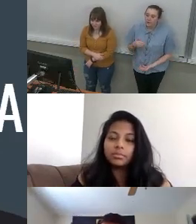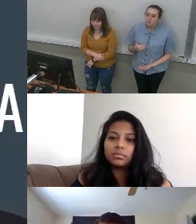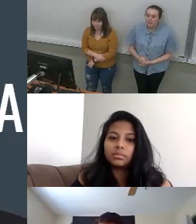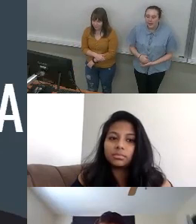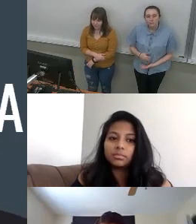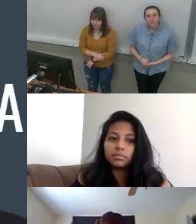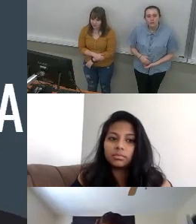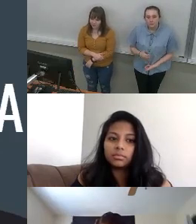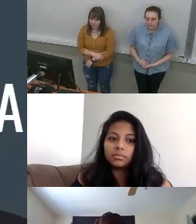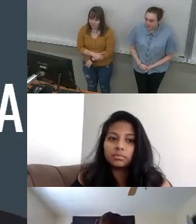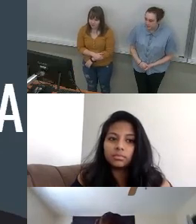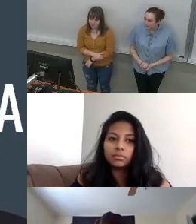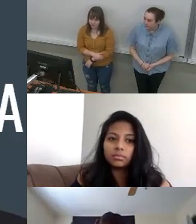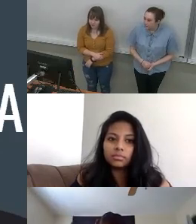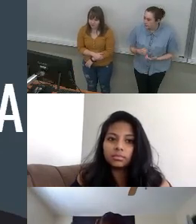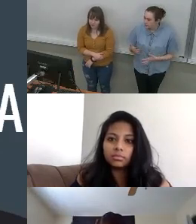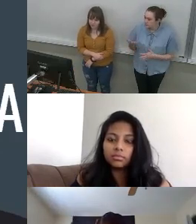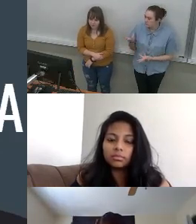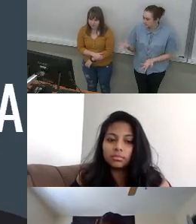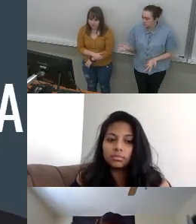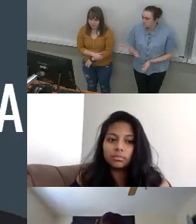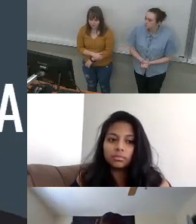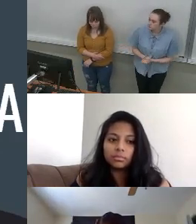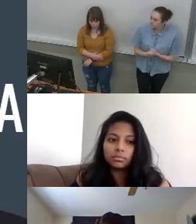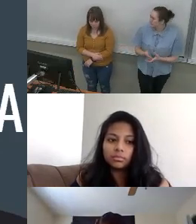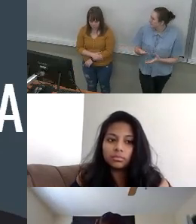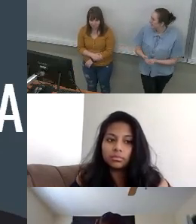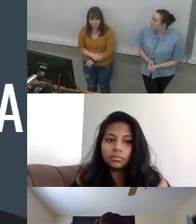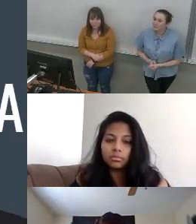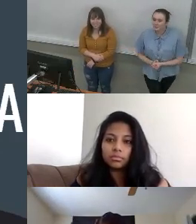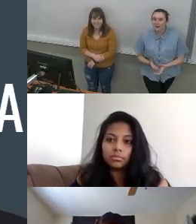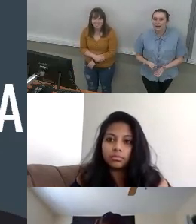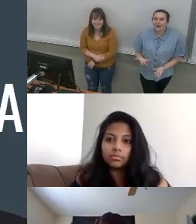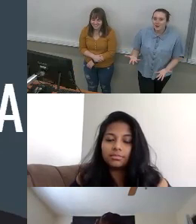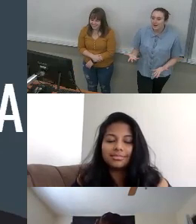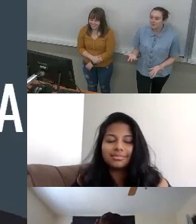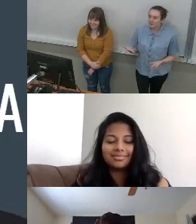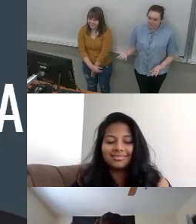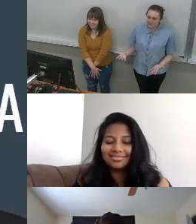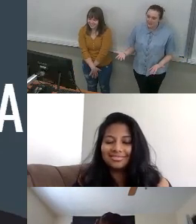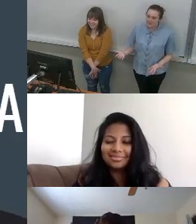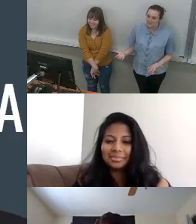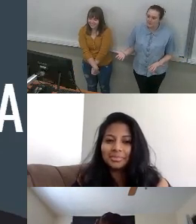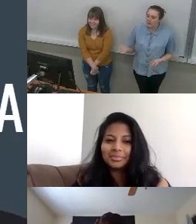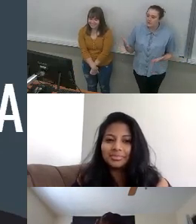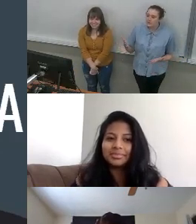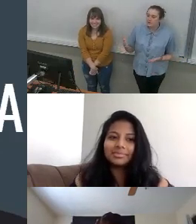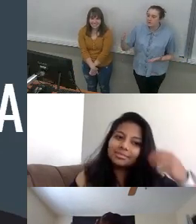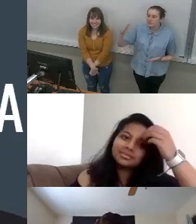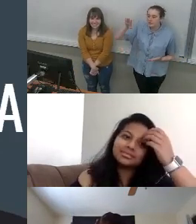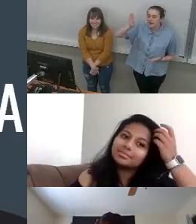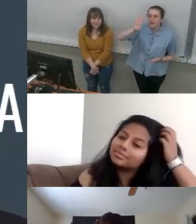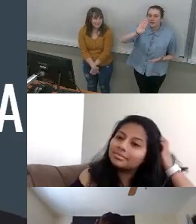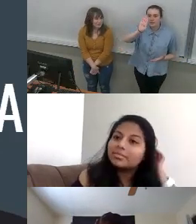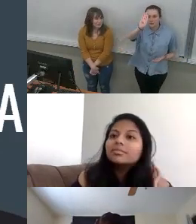are a Black POC, which we're not. Yeah, we're not. I'm still going to teach it to you. So